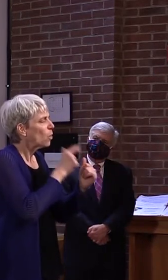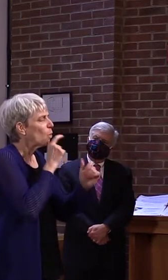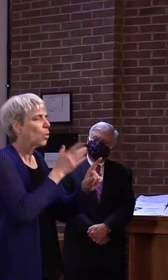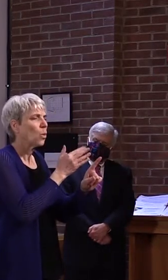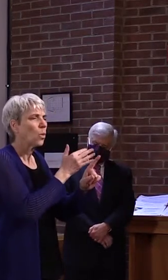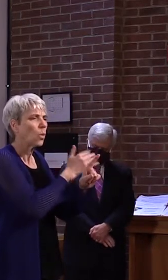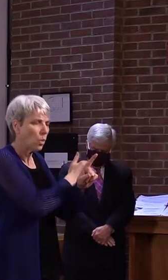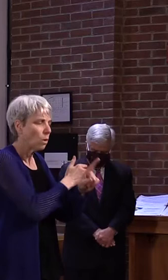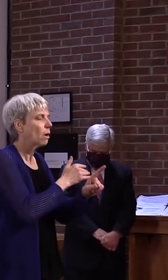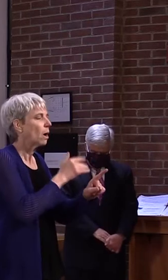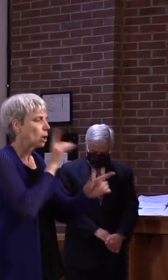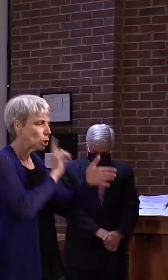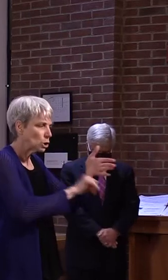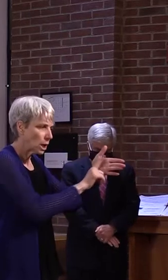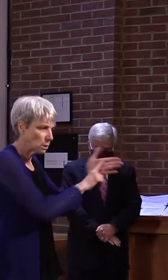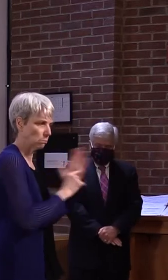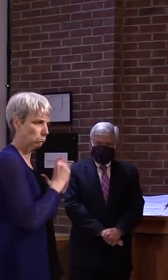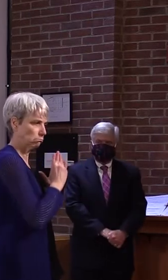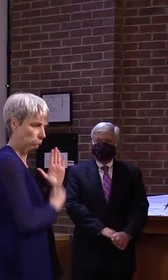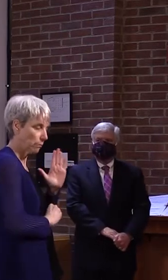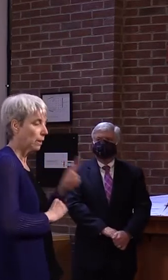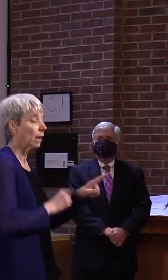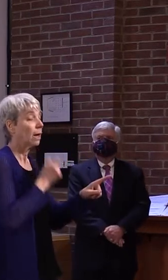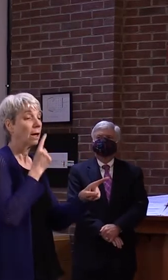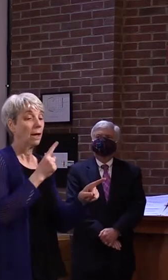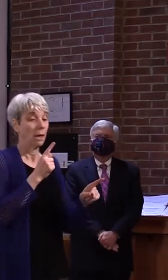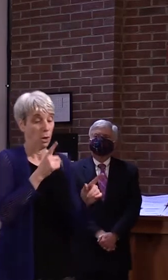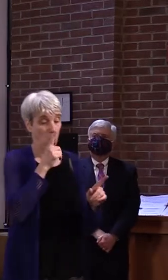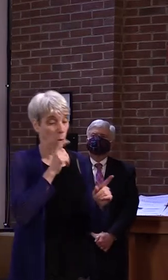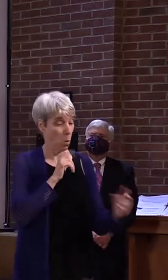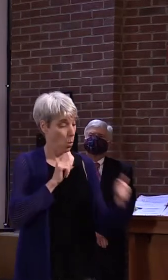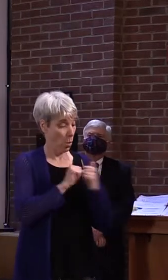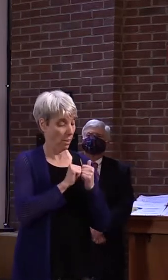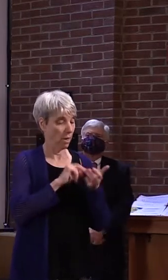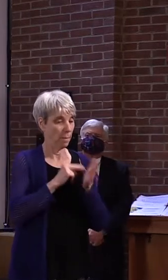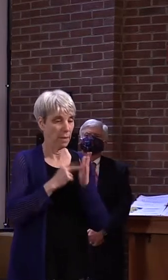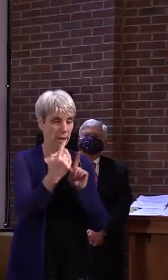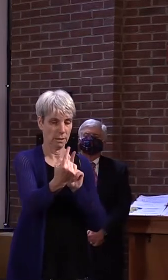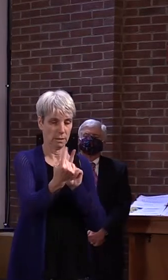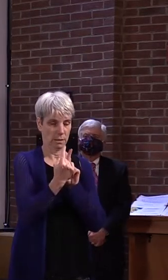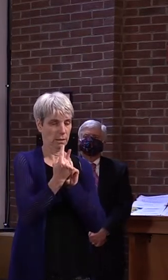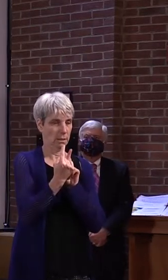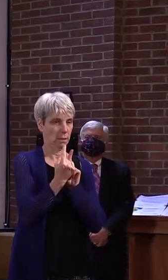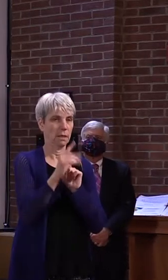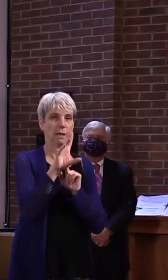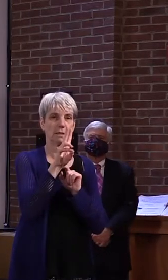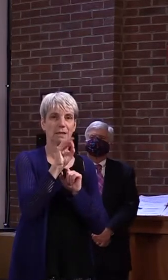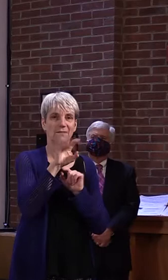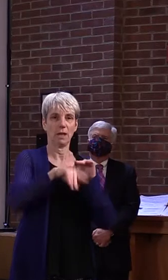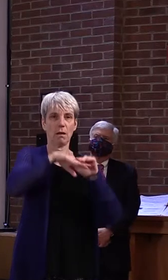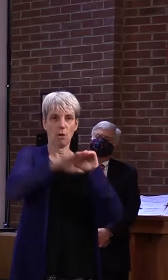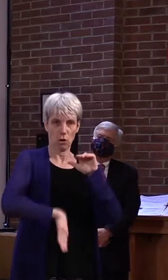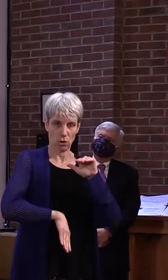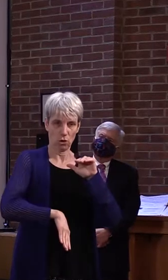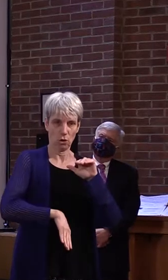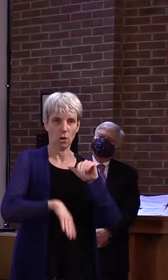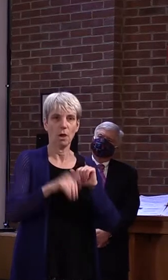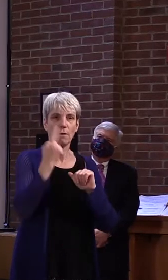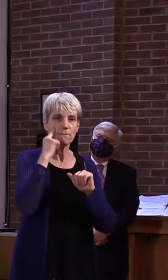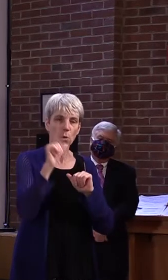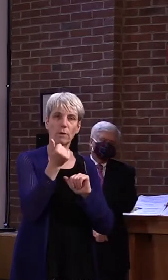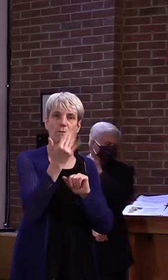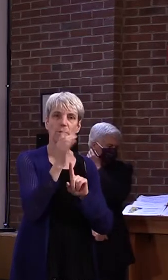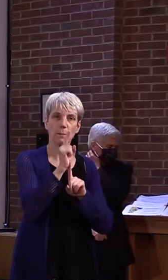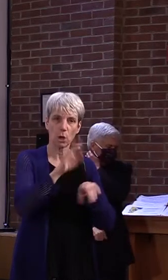during that time, anyone you were within 6 feet of for at least 15 minutes. Contact tracers then